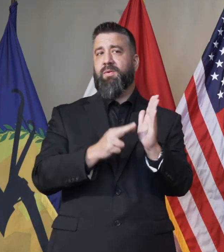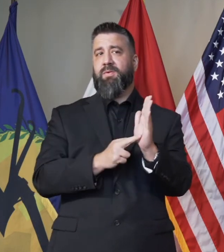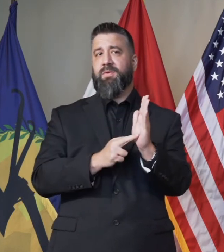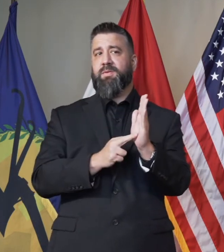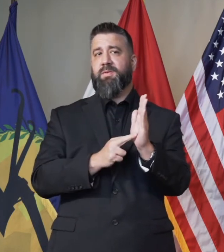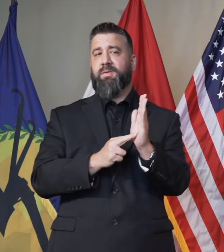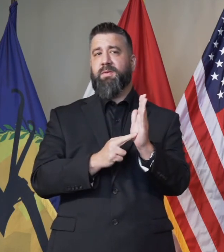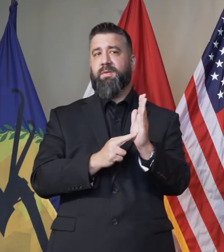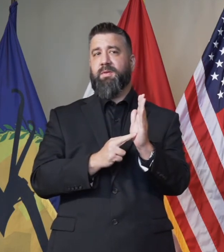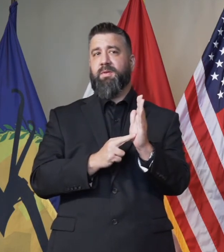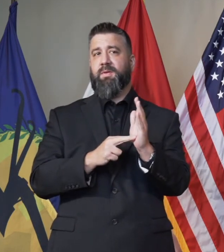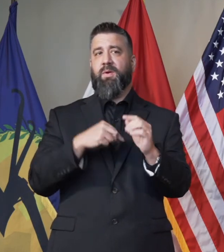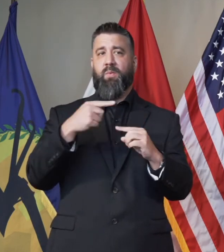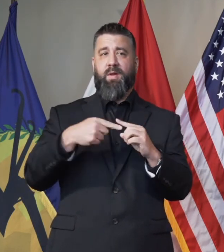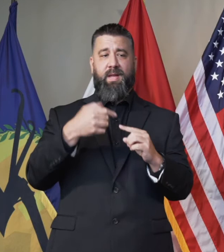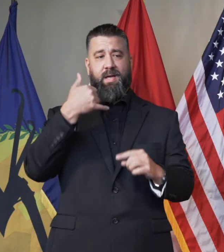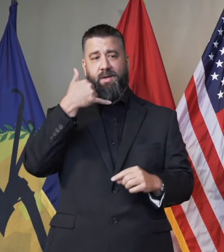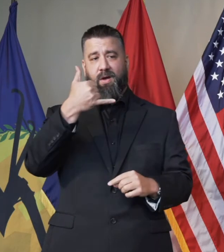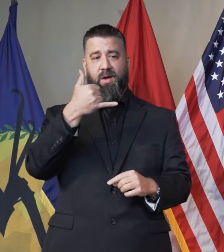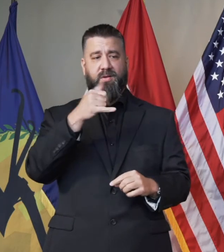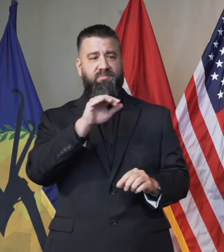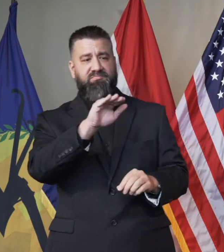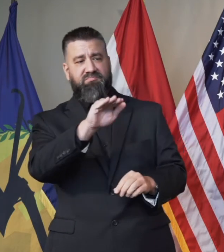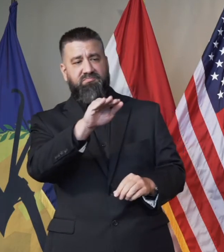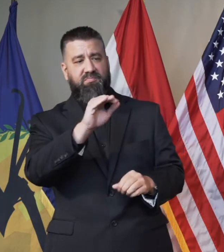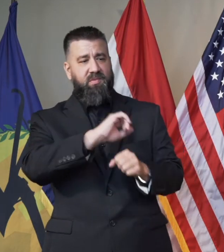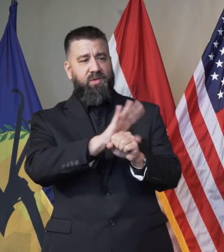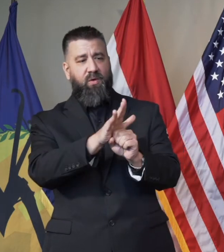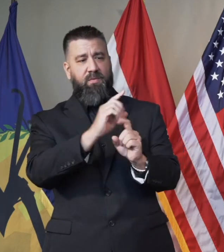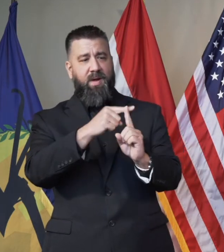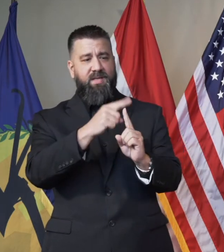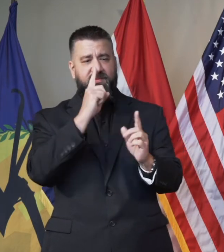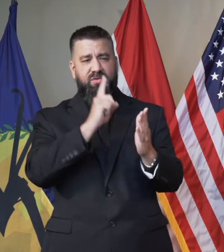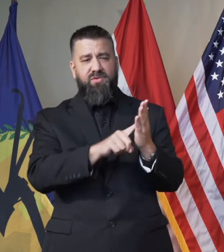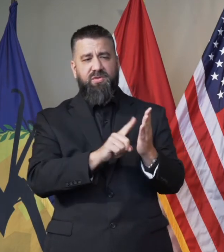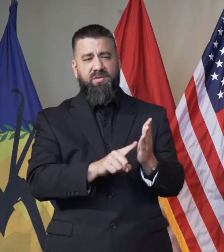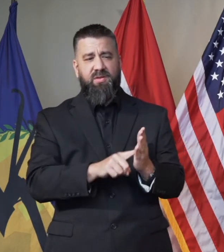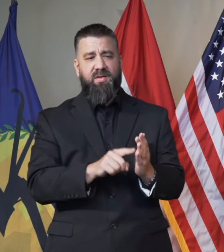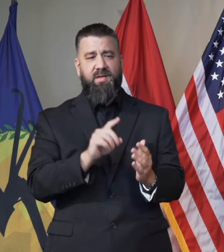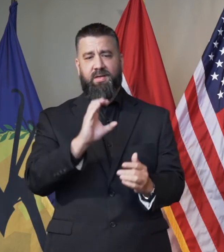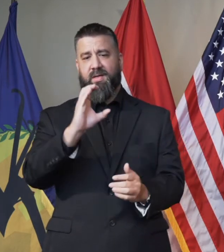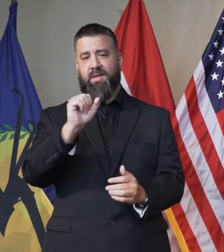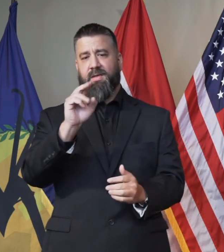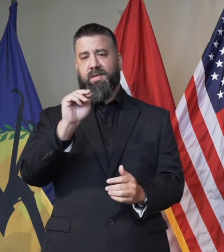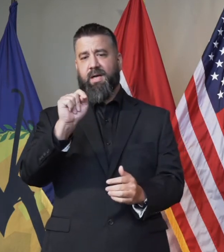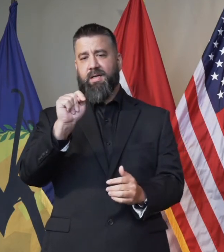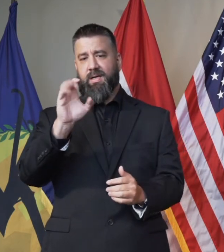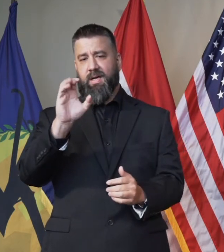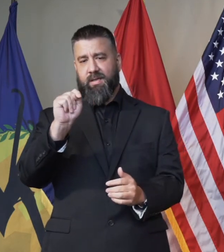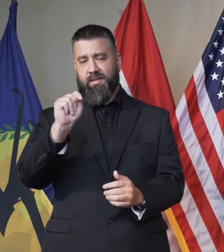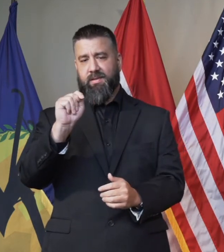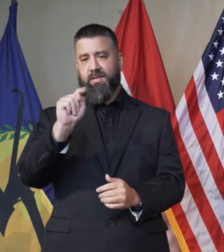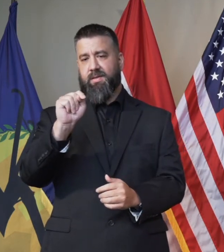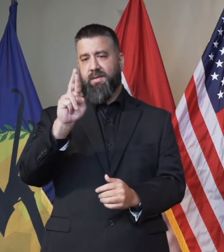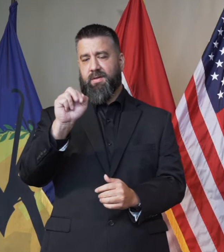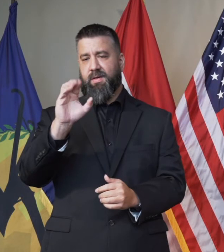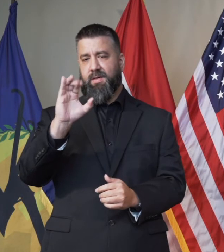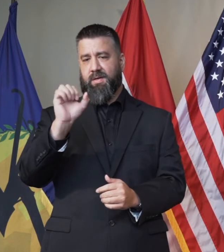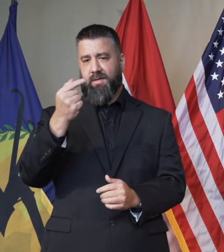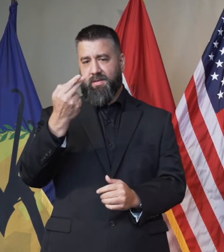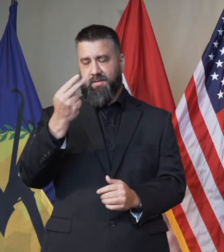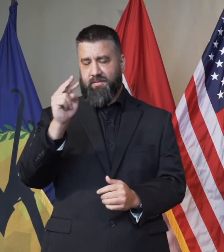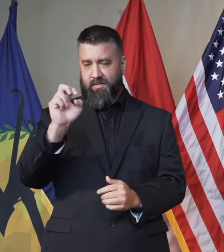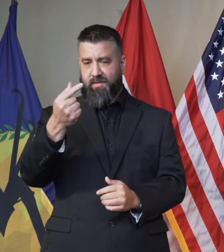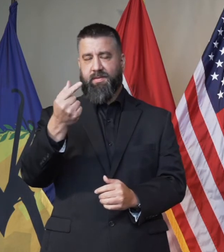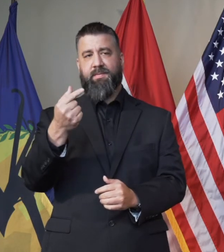public health officials when they call people to follow up on contact tracing. We still have some folks